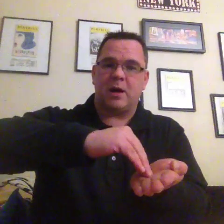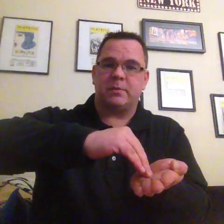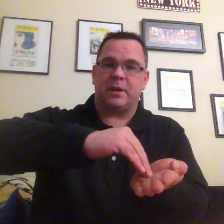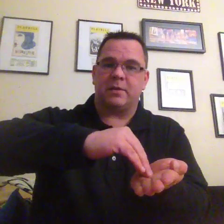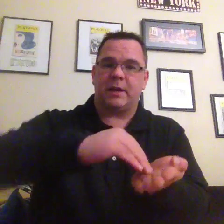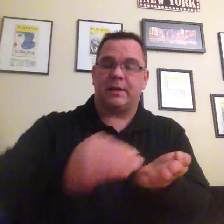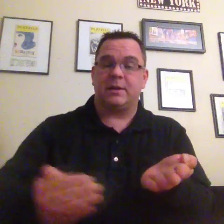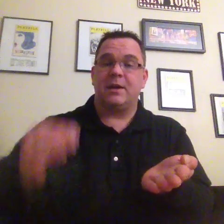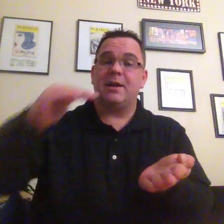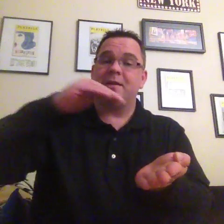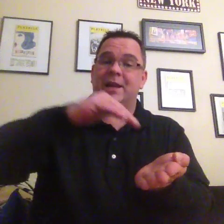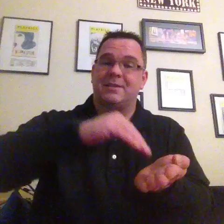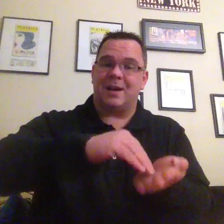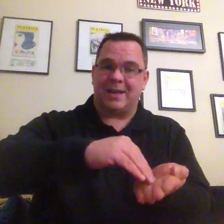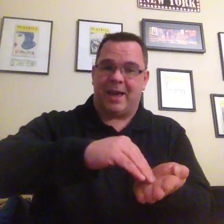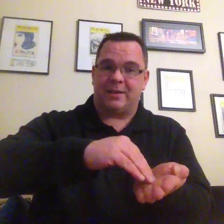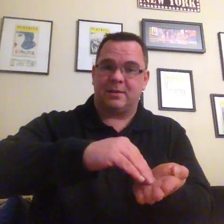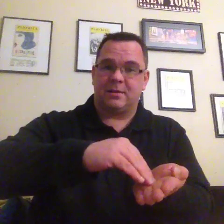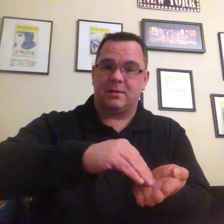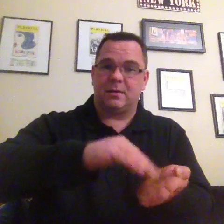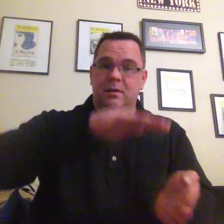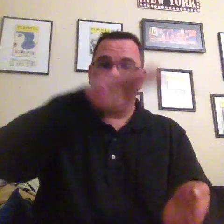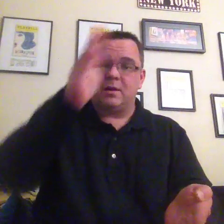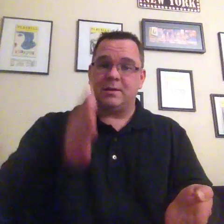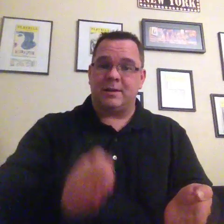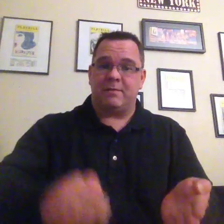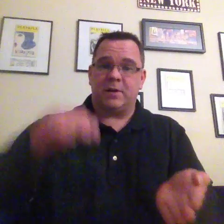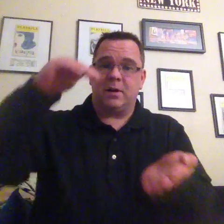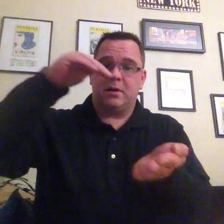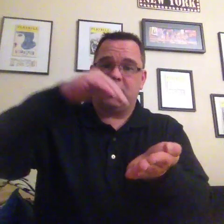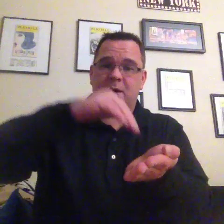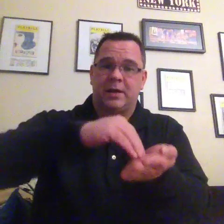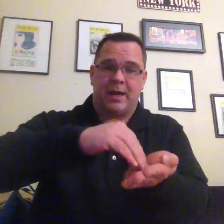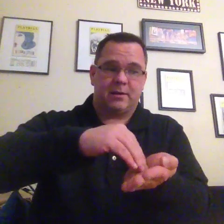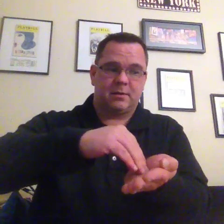palm of the other hand. That's again. Never again.